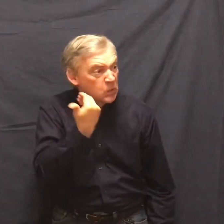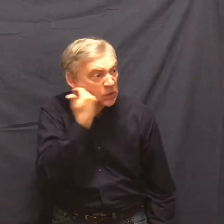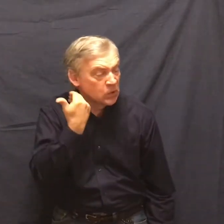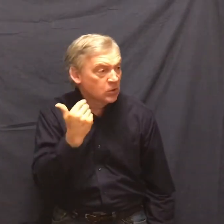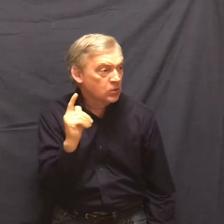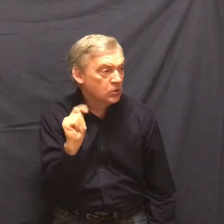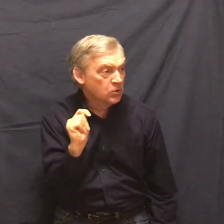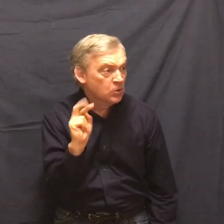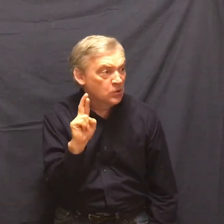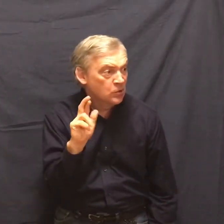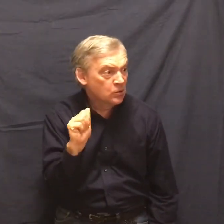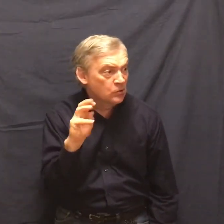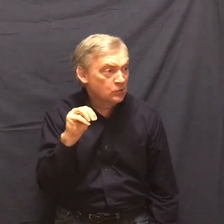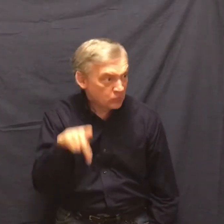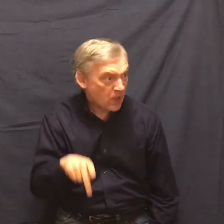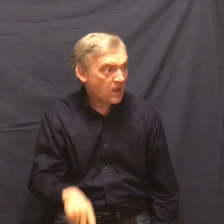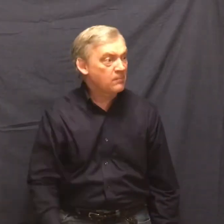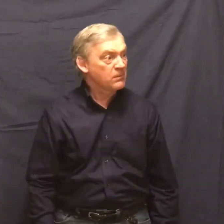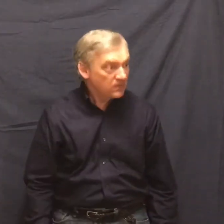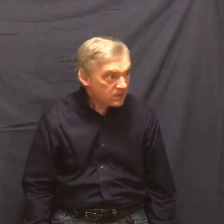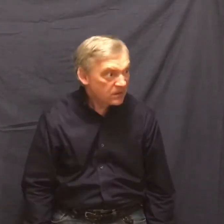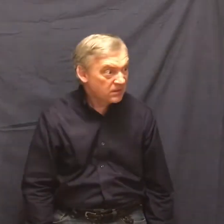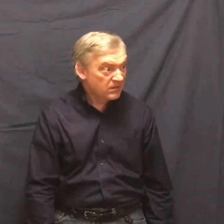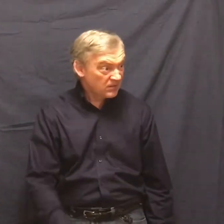"So that's what Curly picks for a wife."